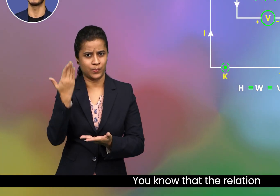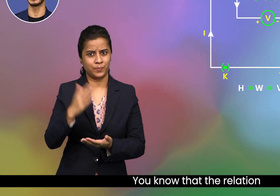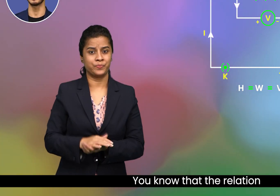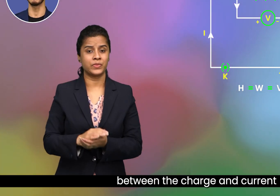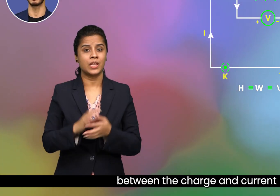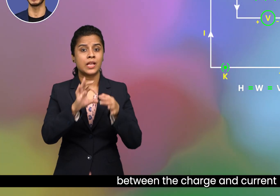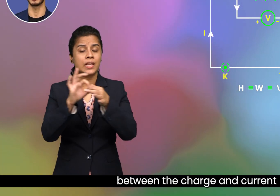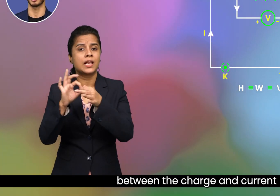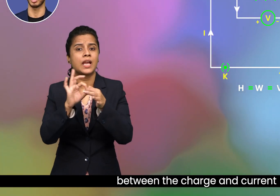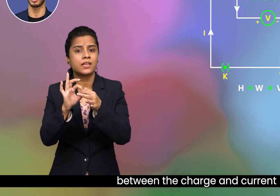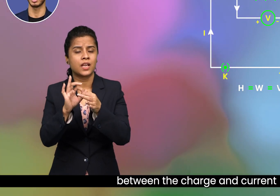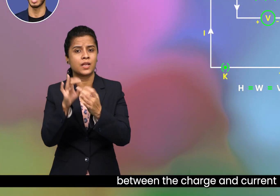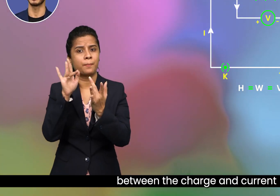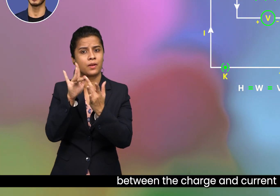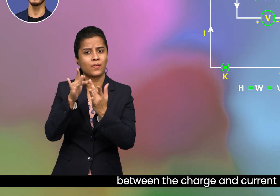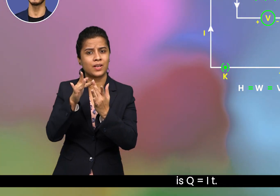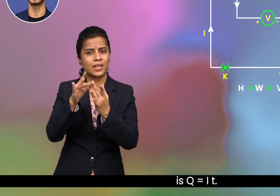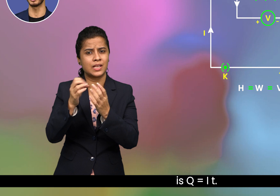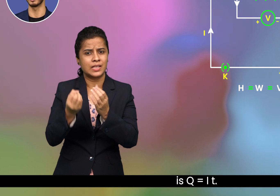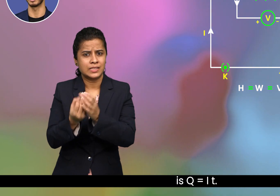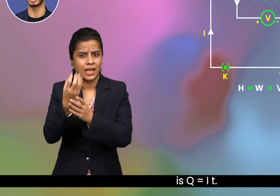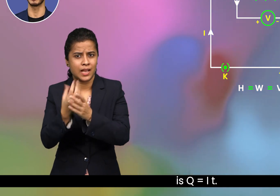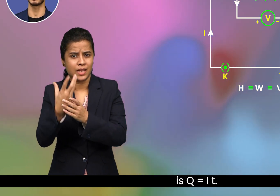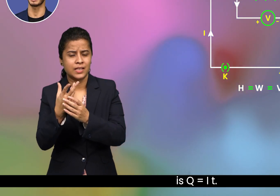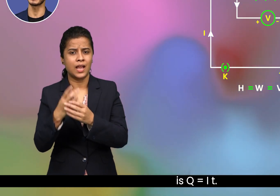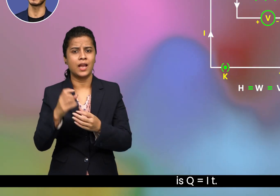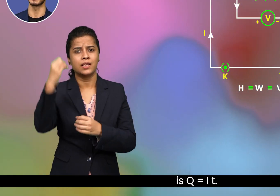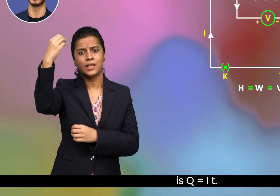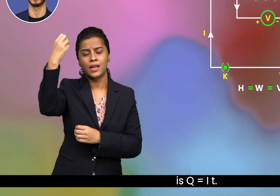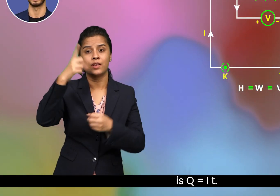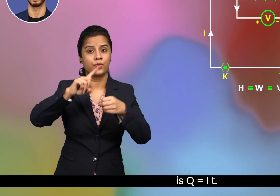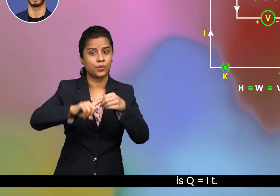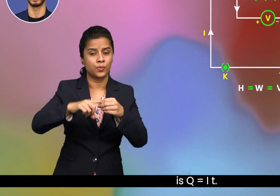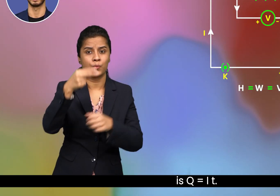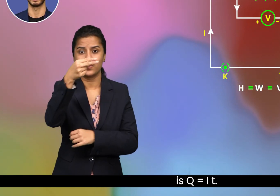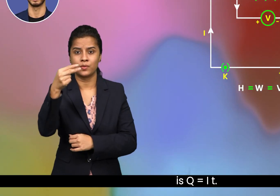that the relation between the charge and current is Q equals to IT.